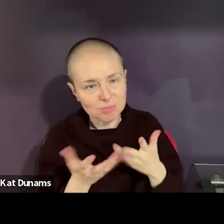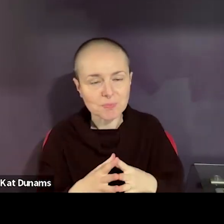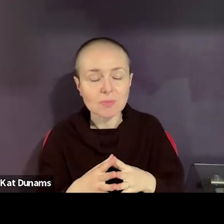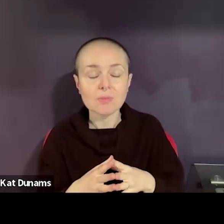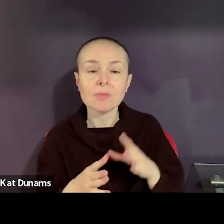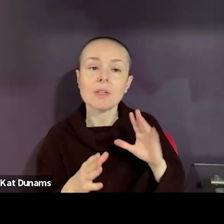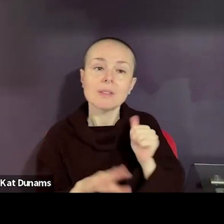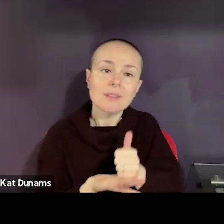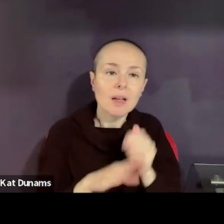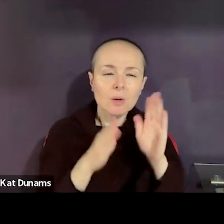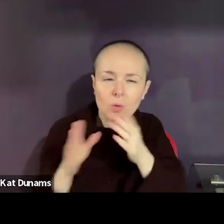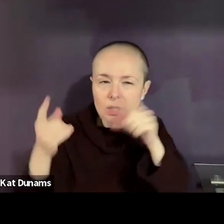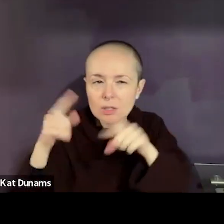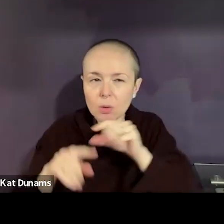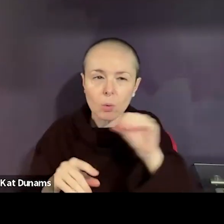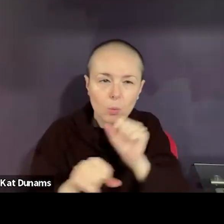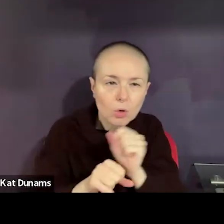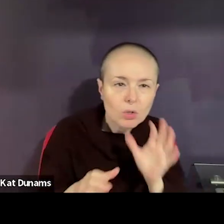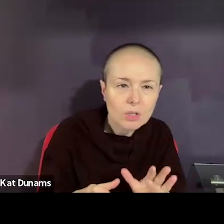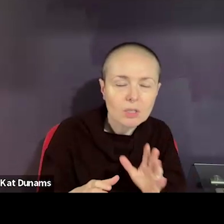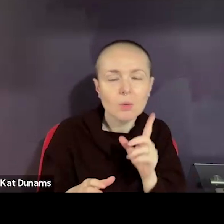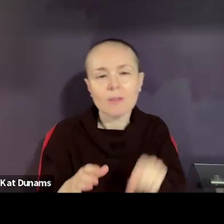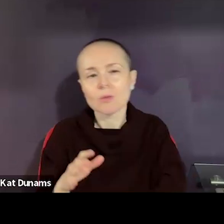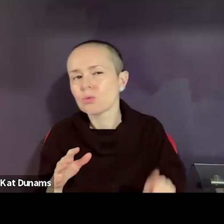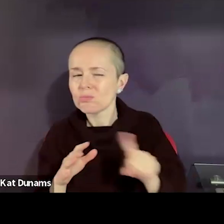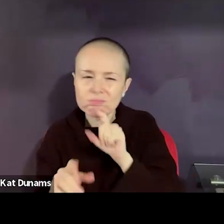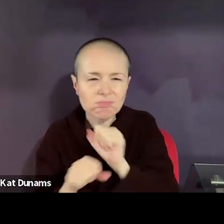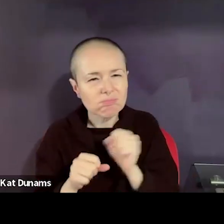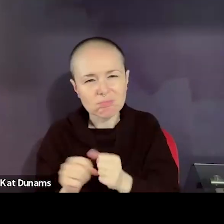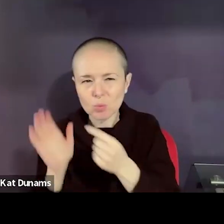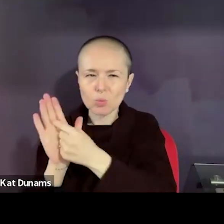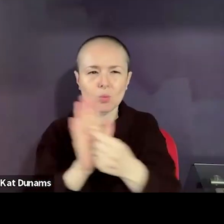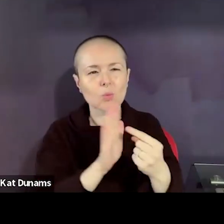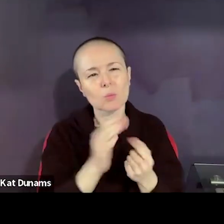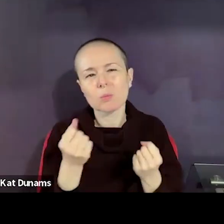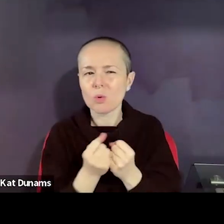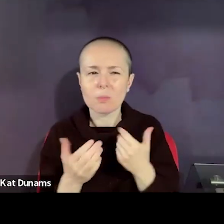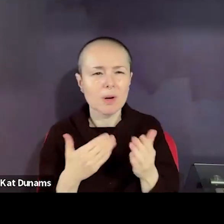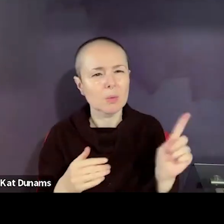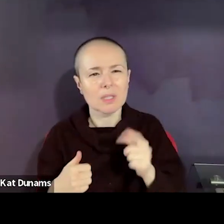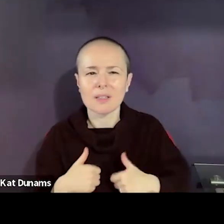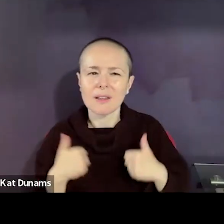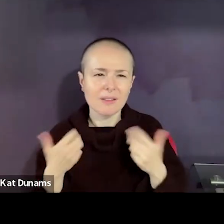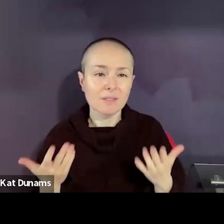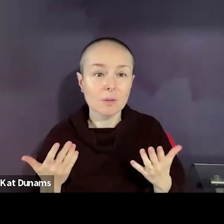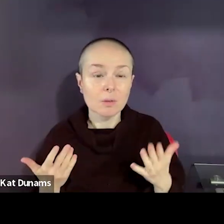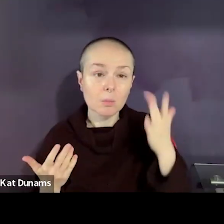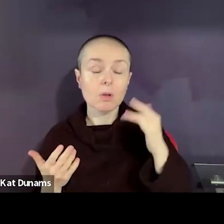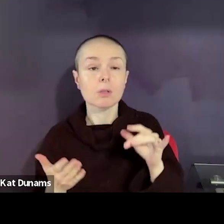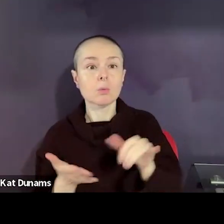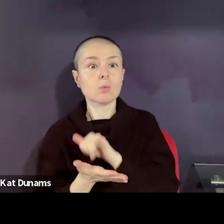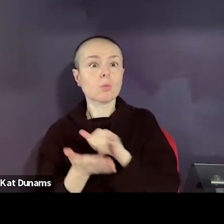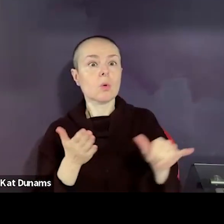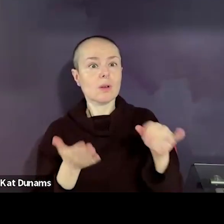with our coworkers, we show up for each other across roles, across companies, across boroughs, because our New York City dance is more than